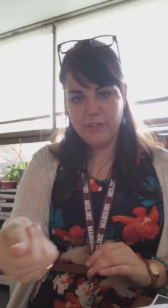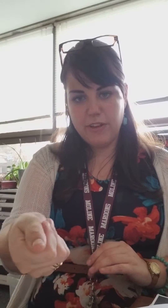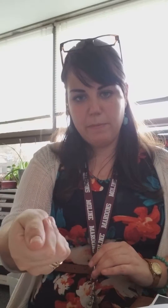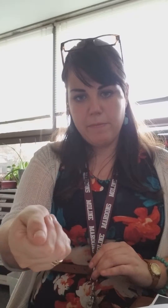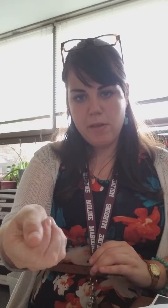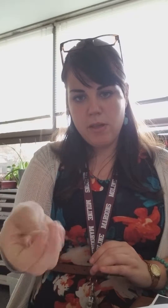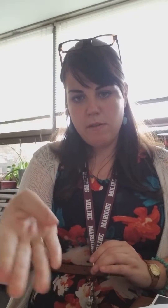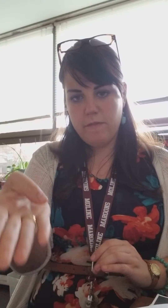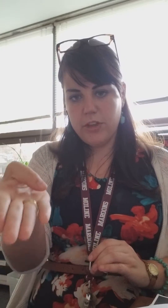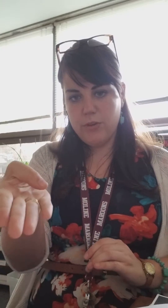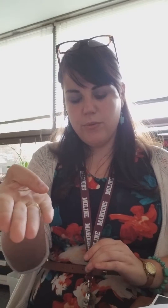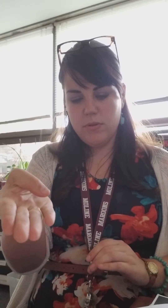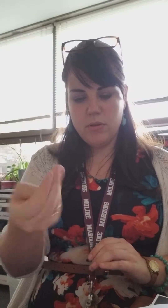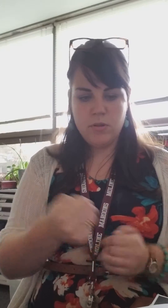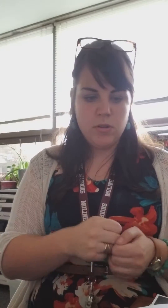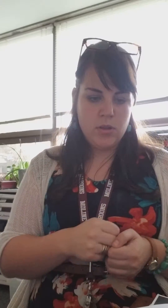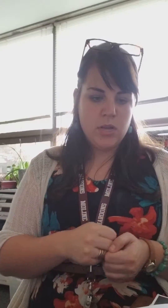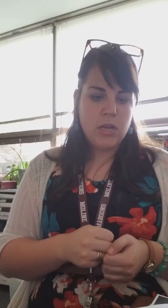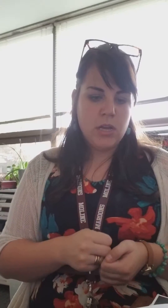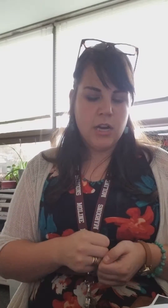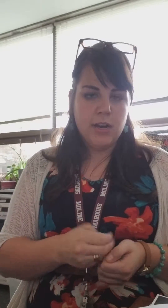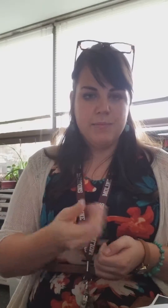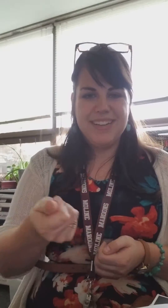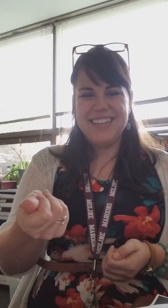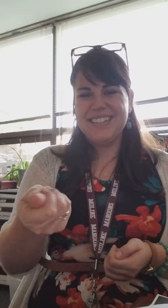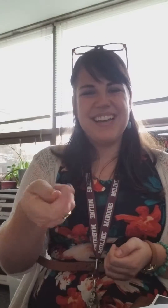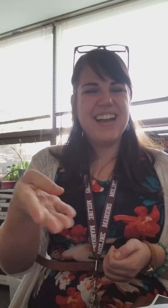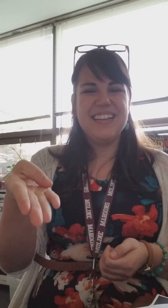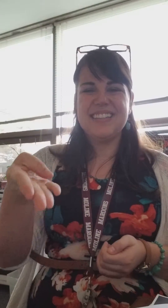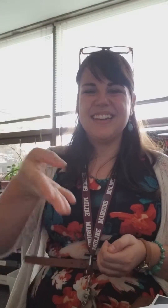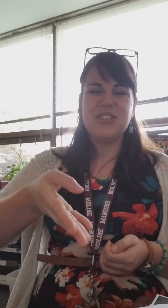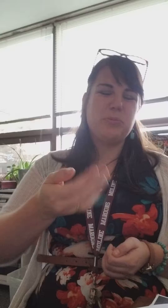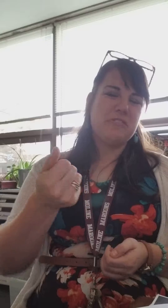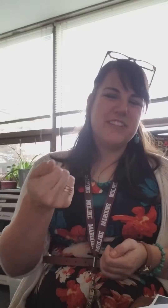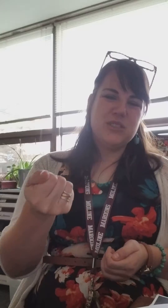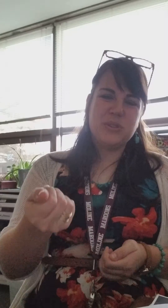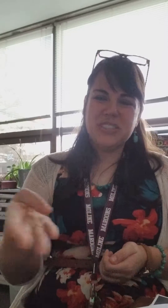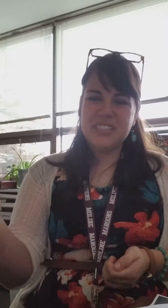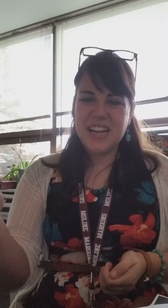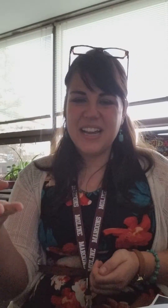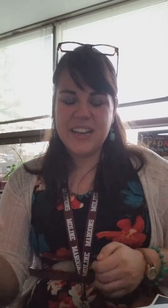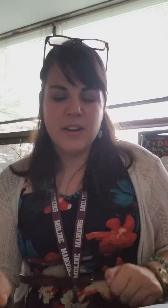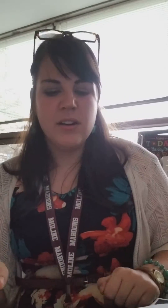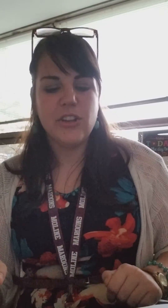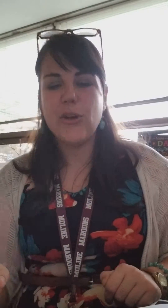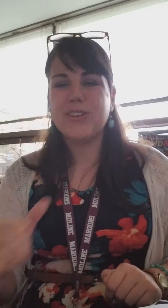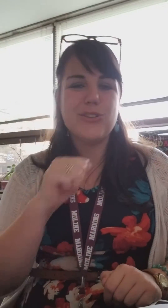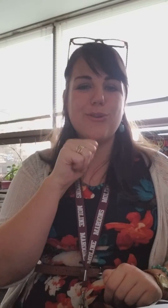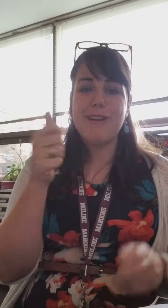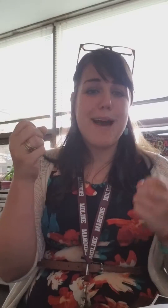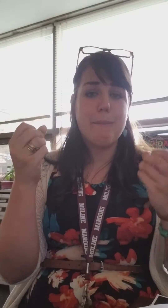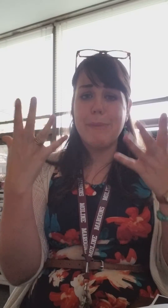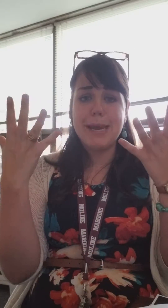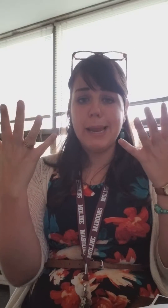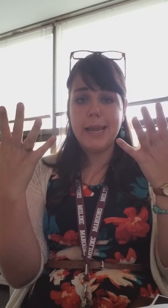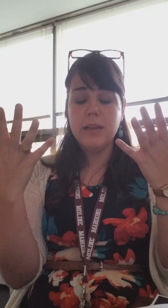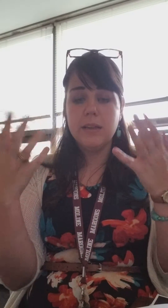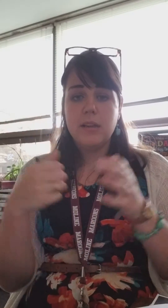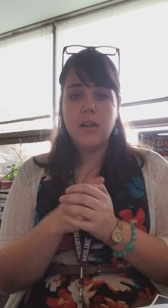them. Few. And it's not a super visual sign. You could do not many if